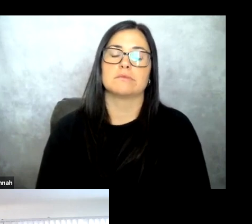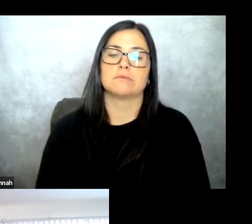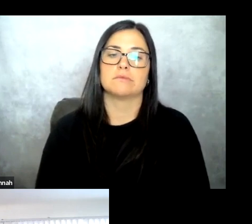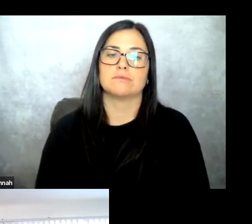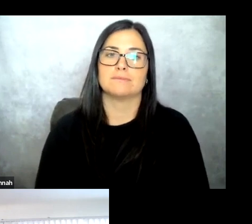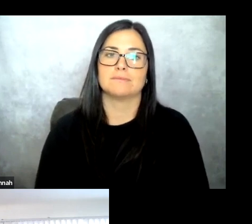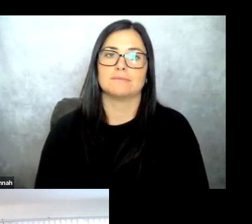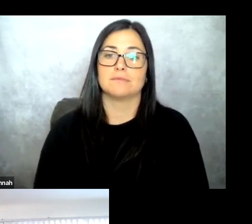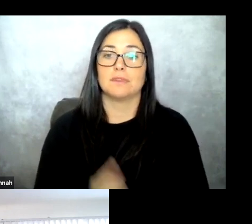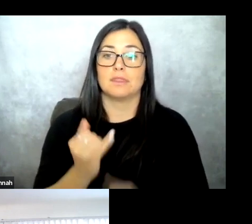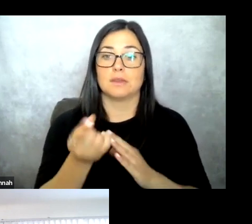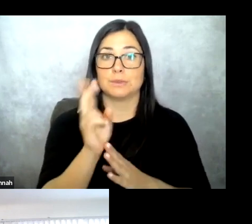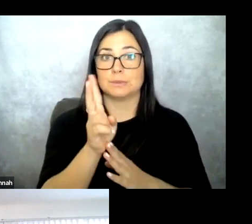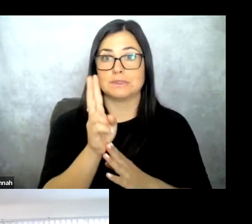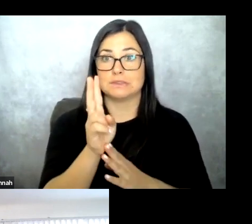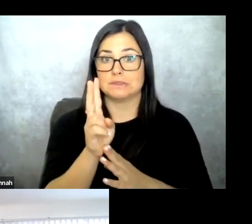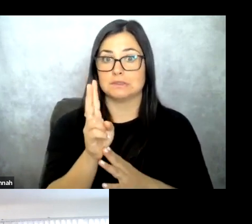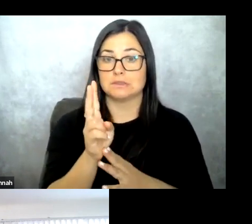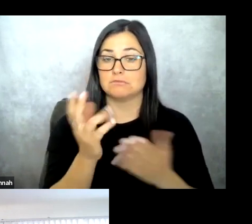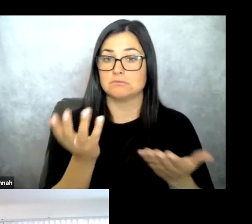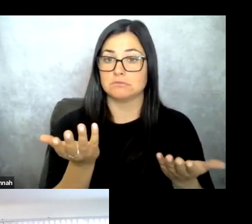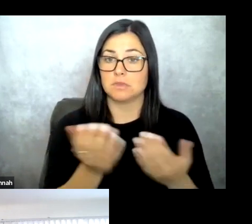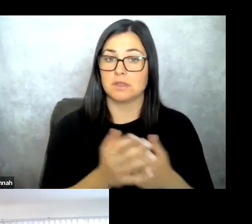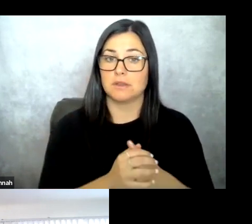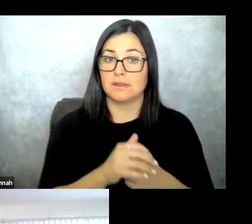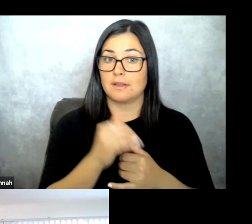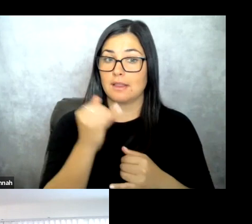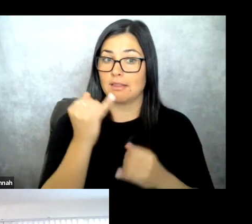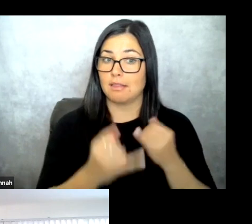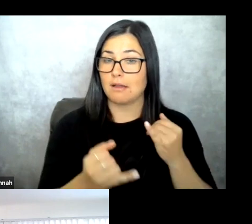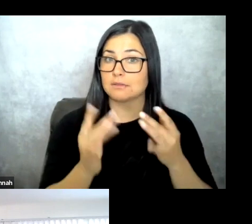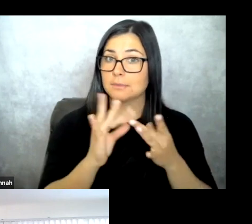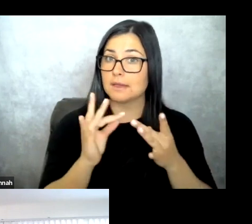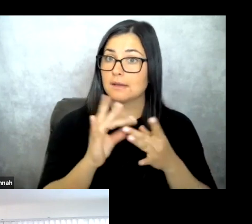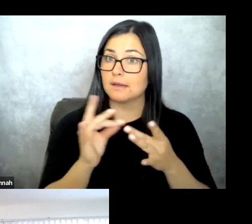All right, final 2 minutes. Any last words?